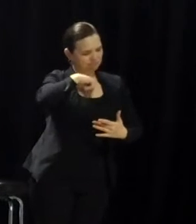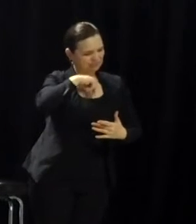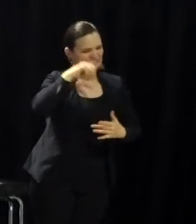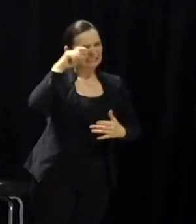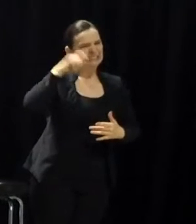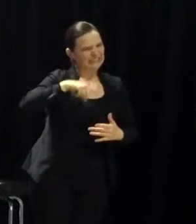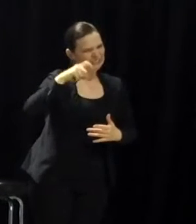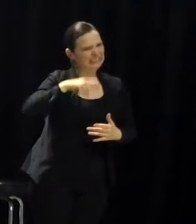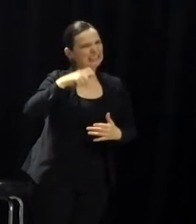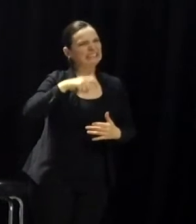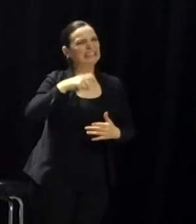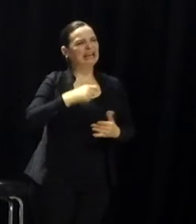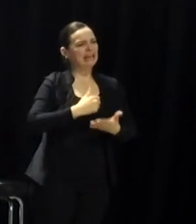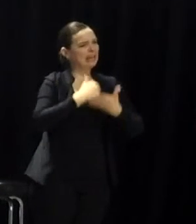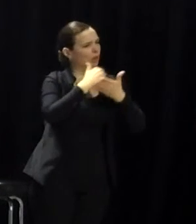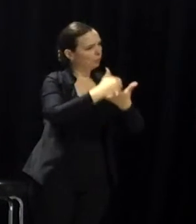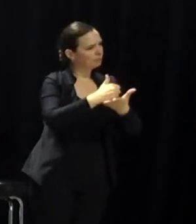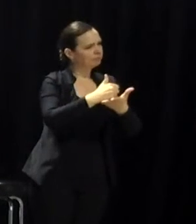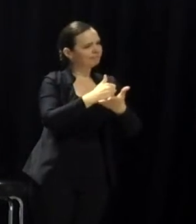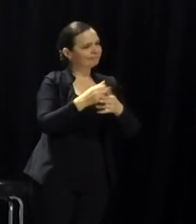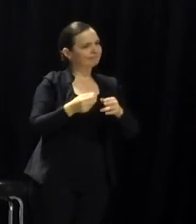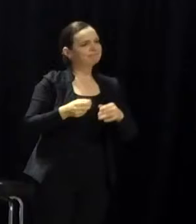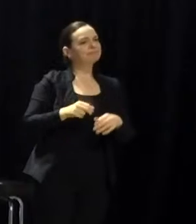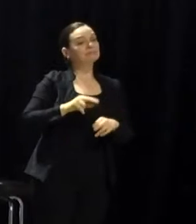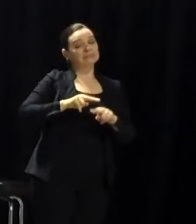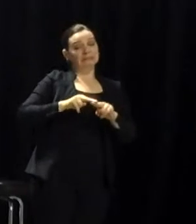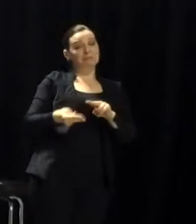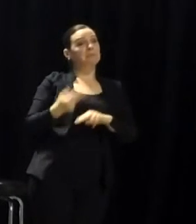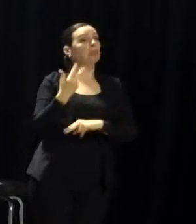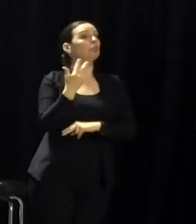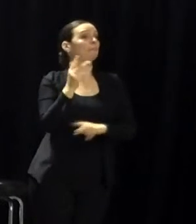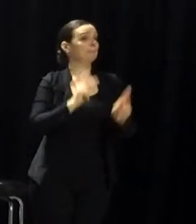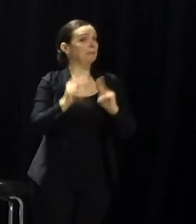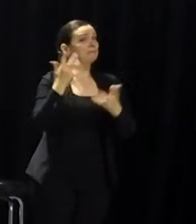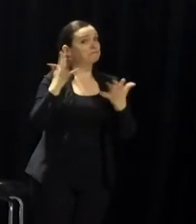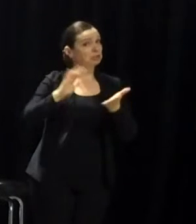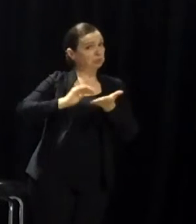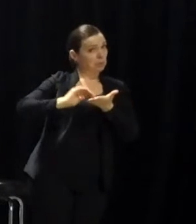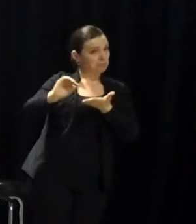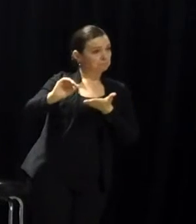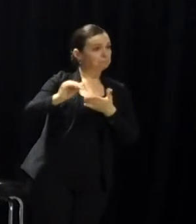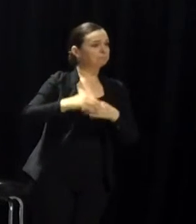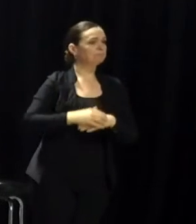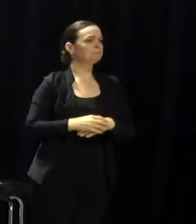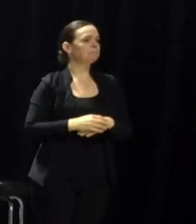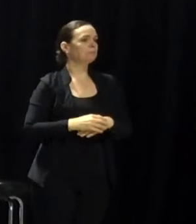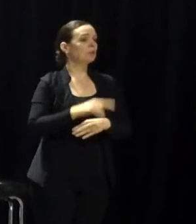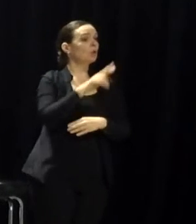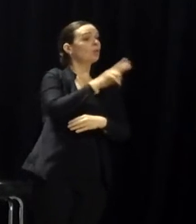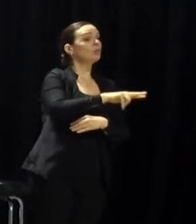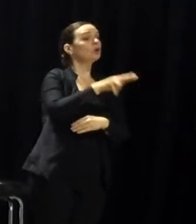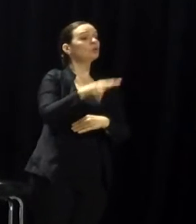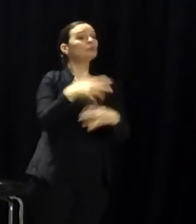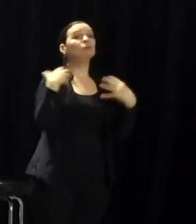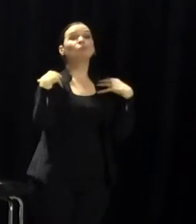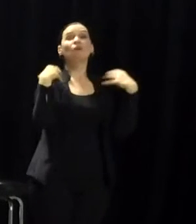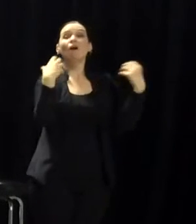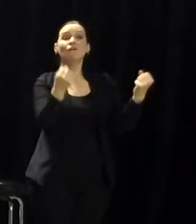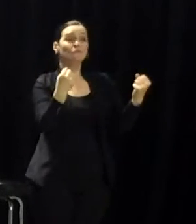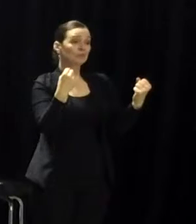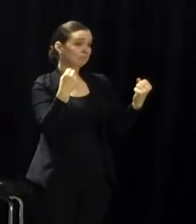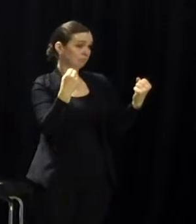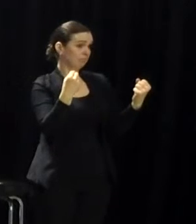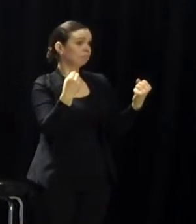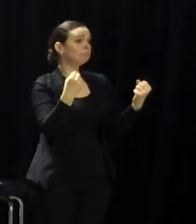we have 33 residents who are now waiting to get transferred to our COVID transitional site in partnership